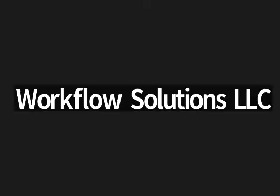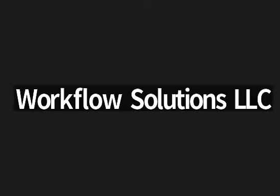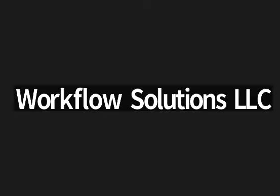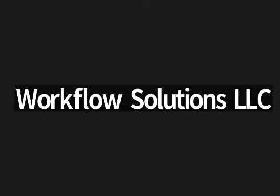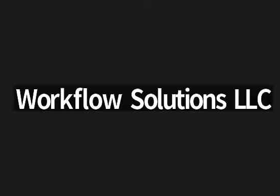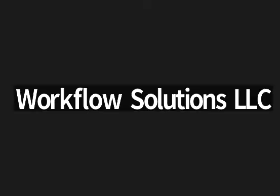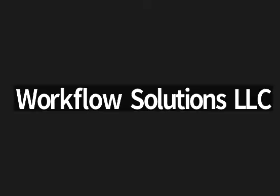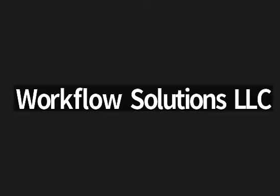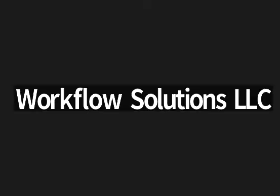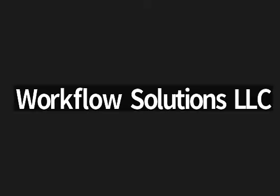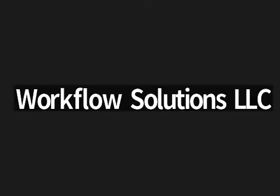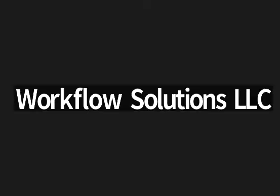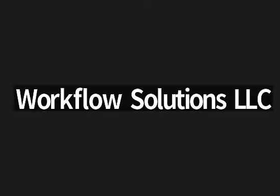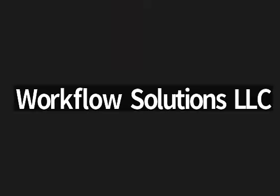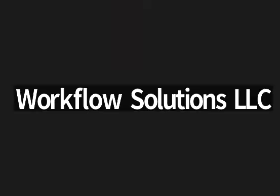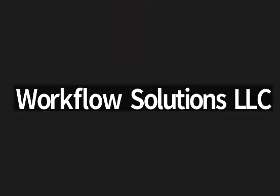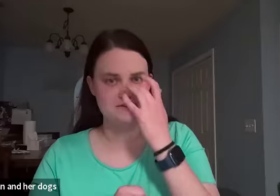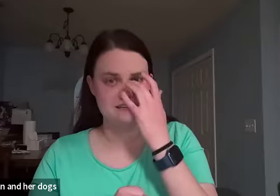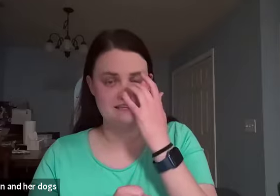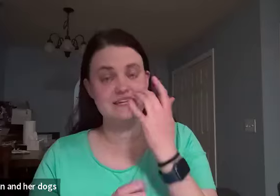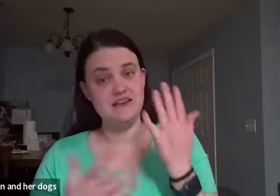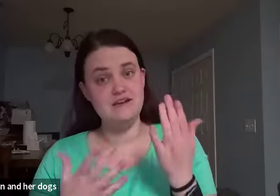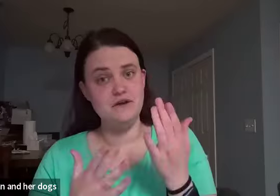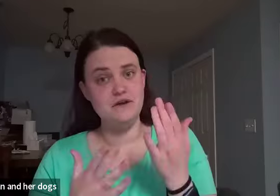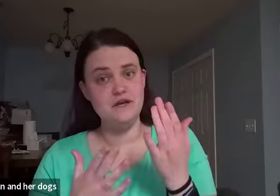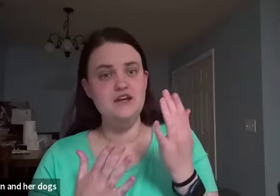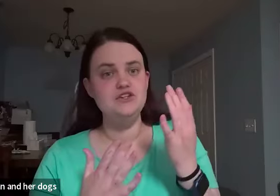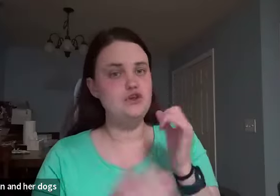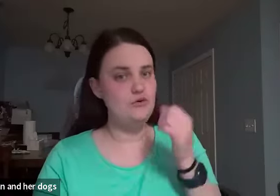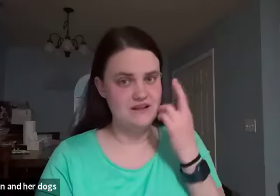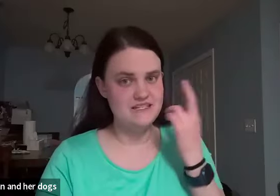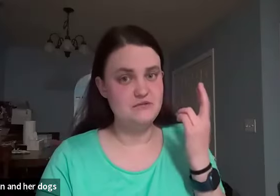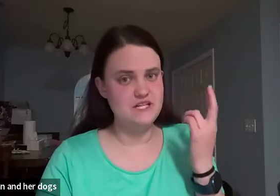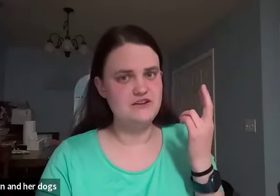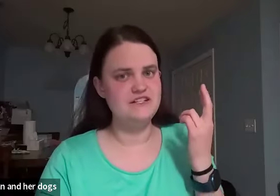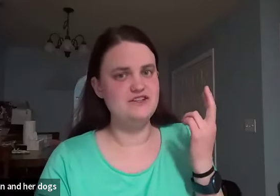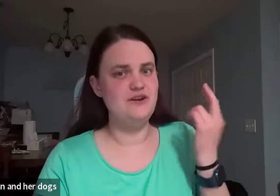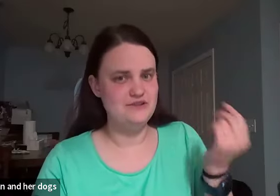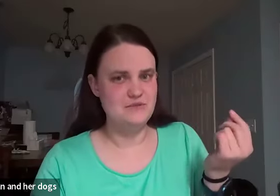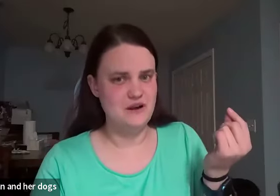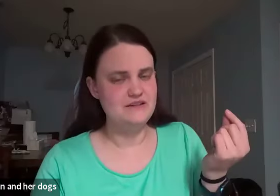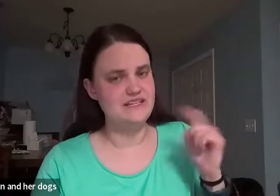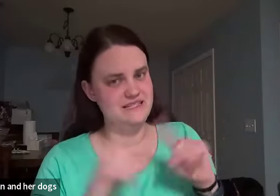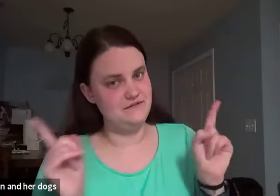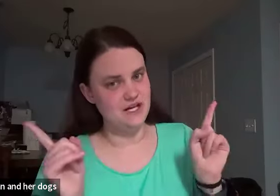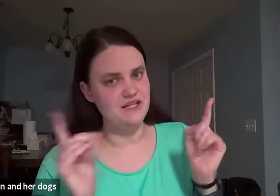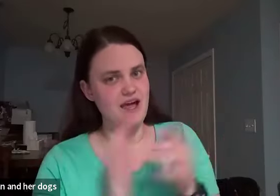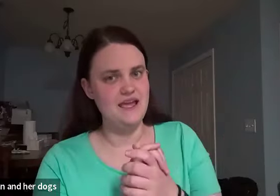Oh yeah, there's so many of those. There are so many that'll be regional signs, and it's kind of funny. You don't realize they're regional until you go somewhere else and it's different.